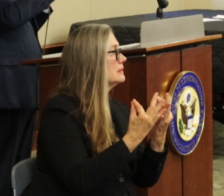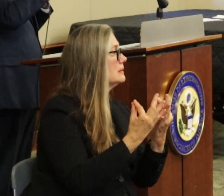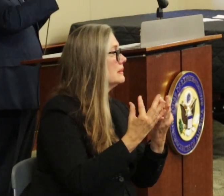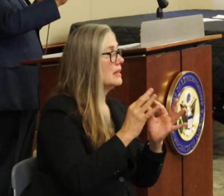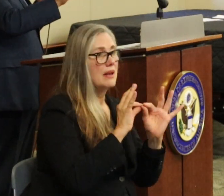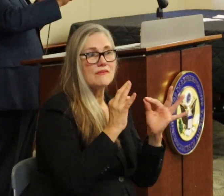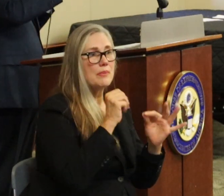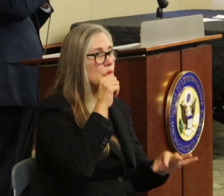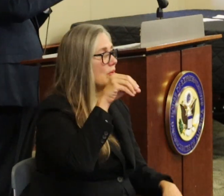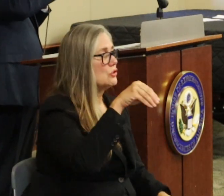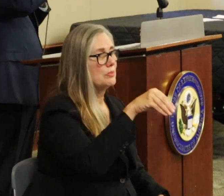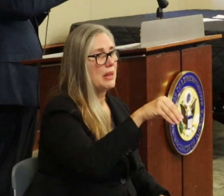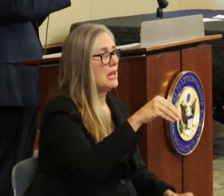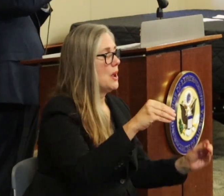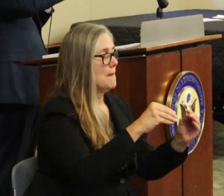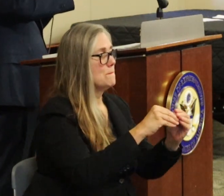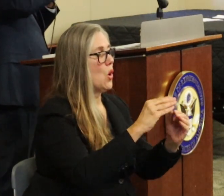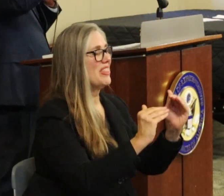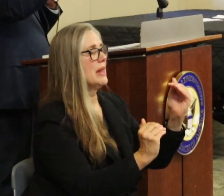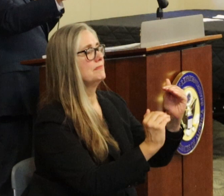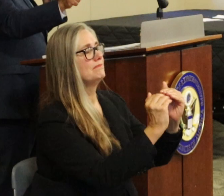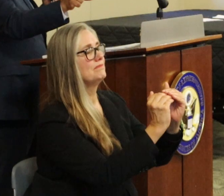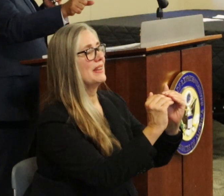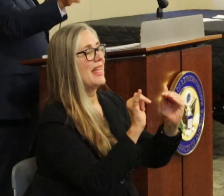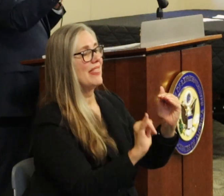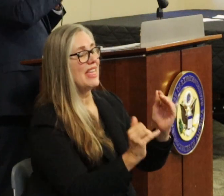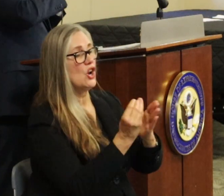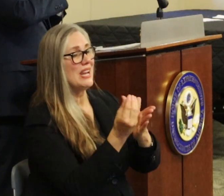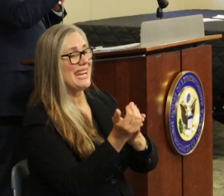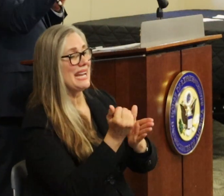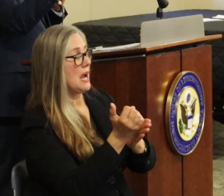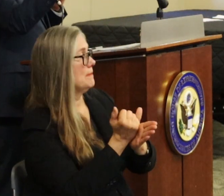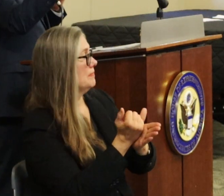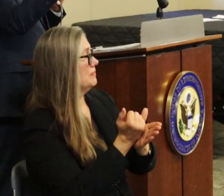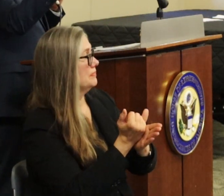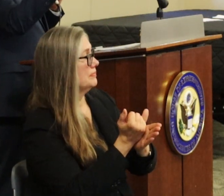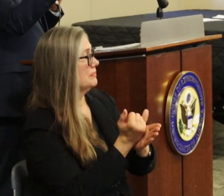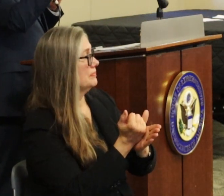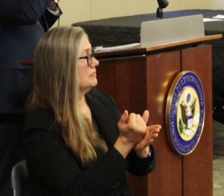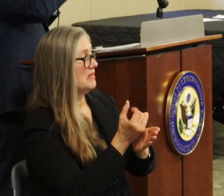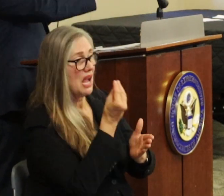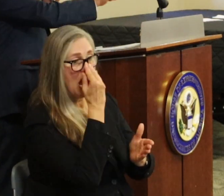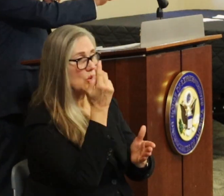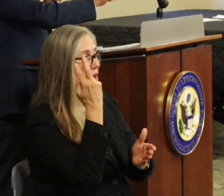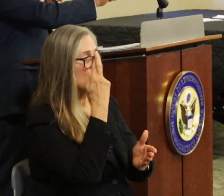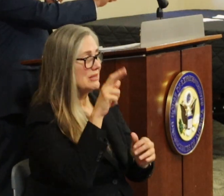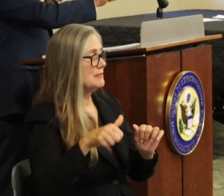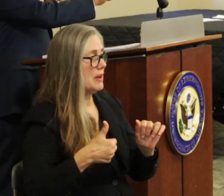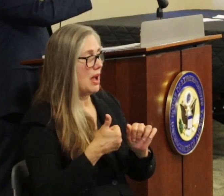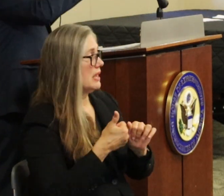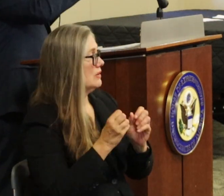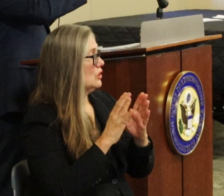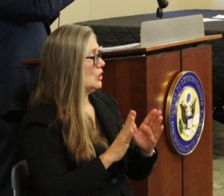Families don't have to pay more than a certain amount of their income. I don't care what the circumstance is for your student